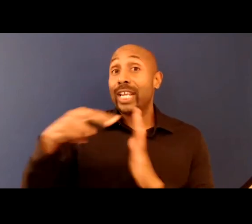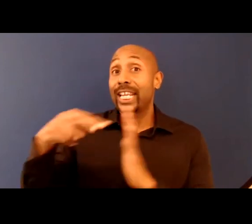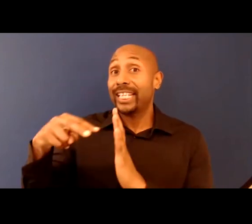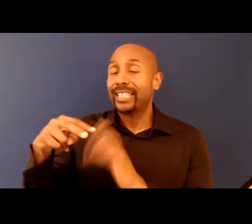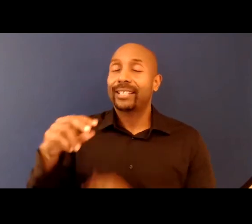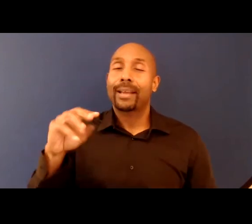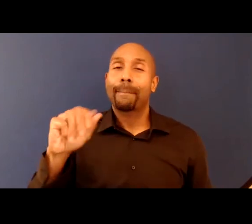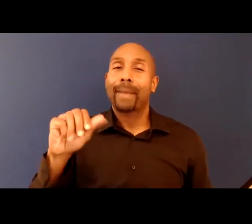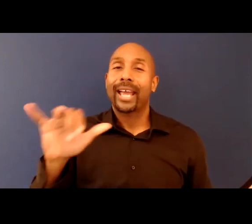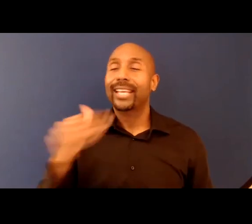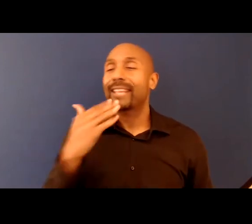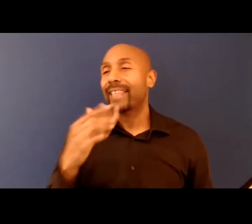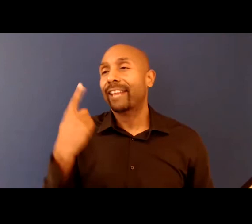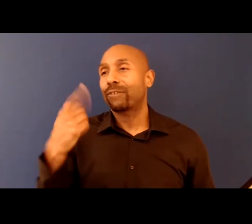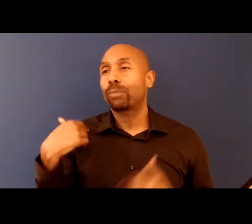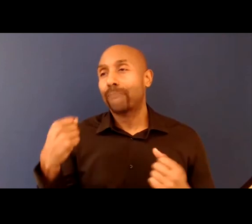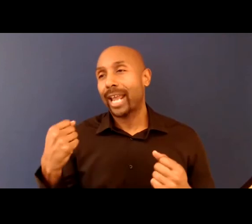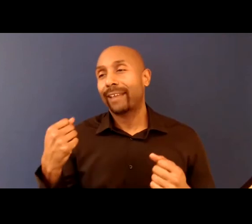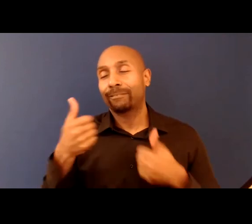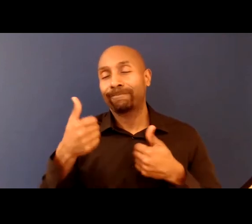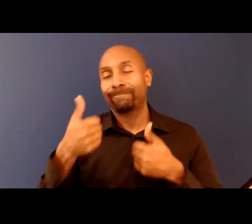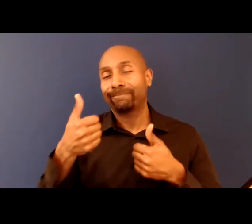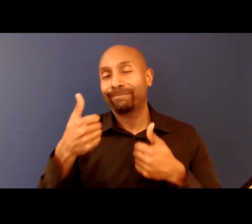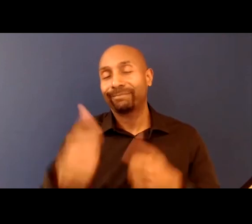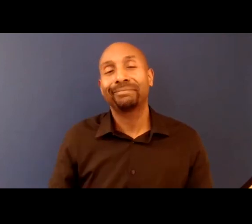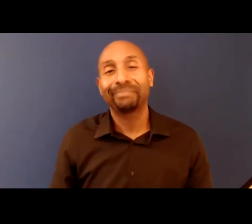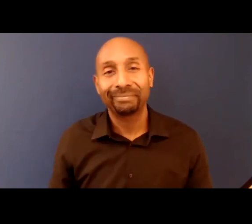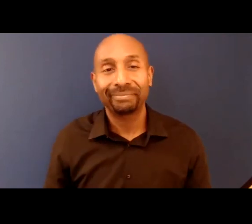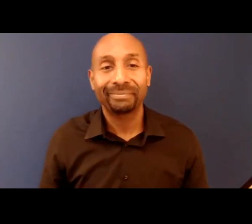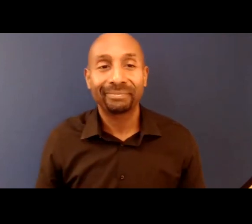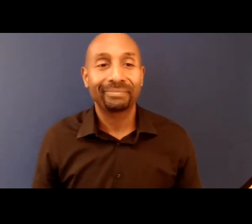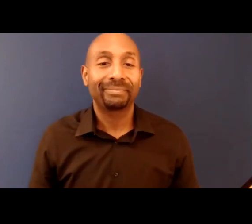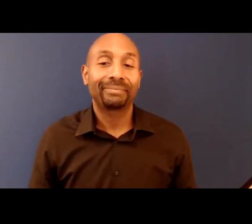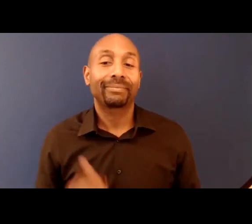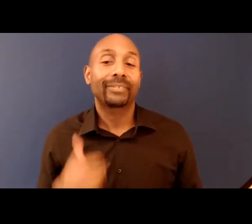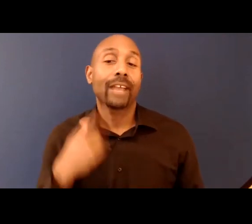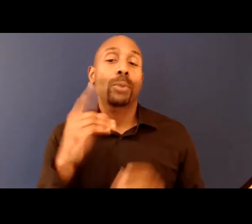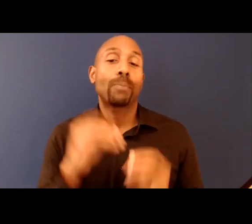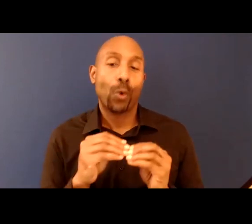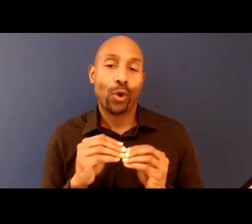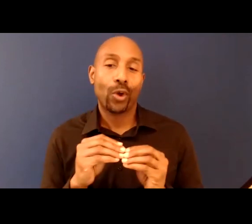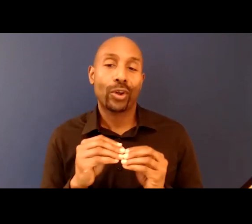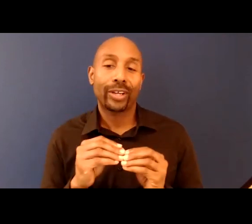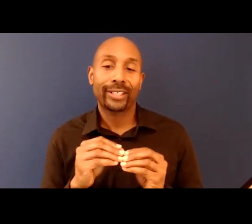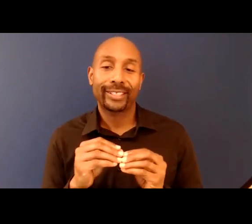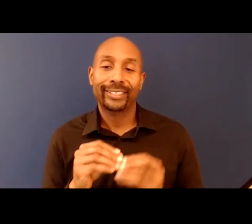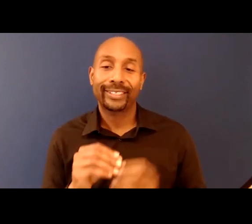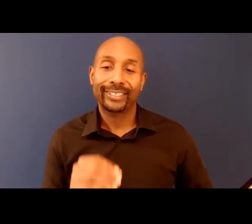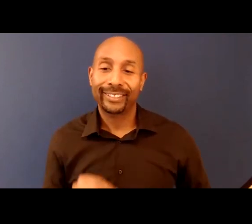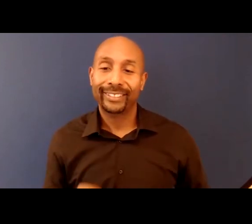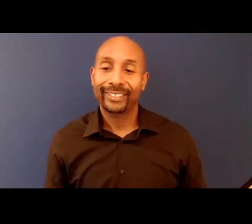bravery. I will share one more poem.